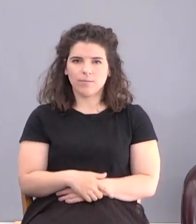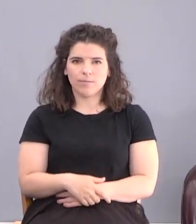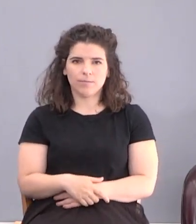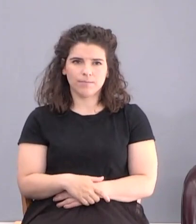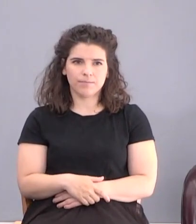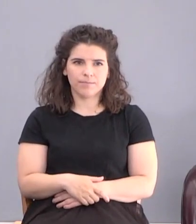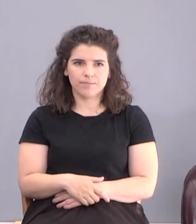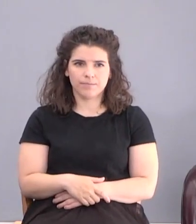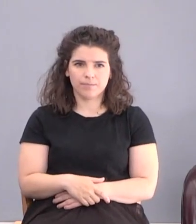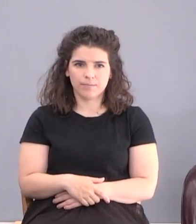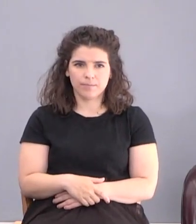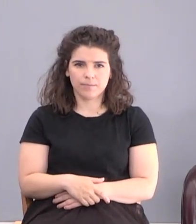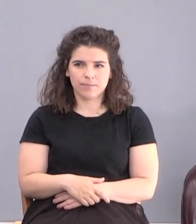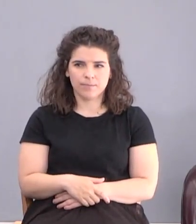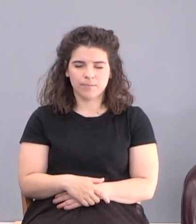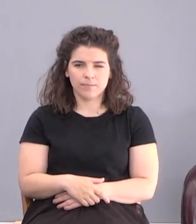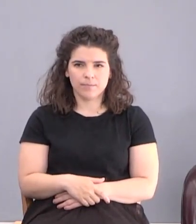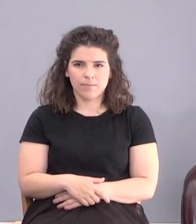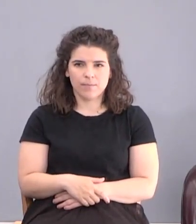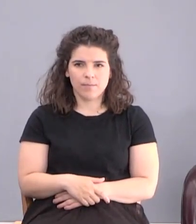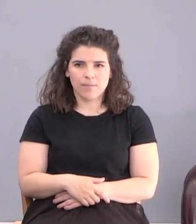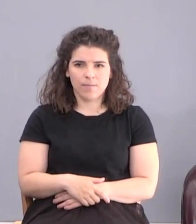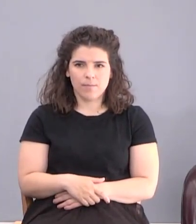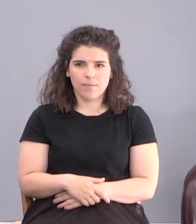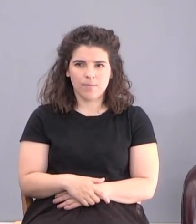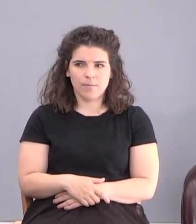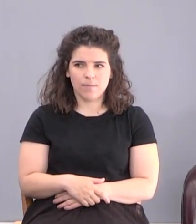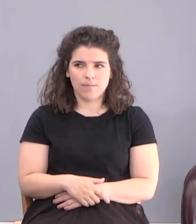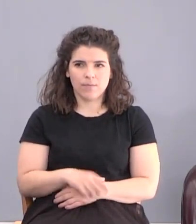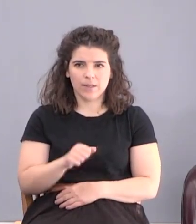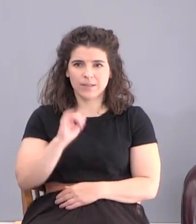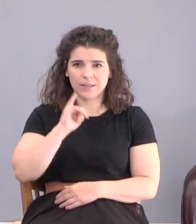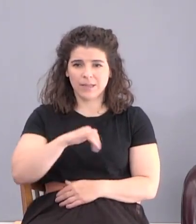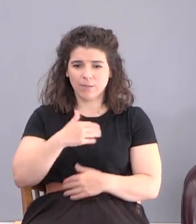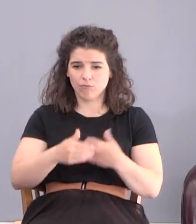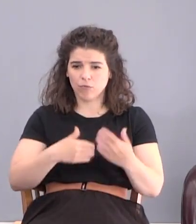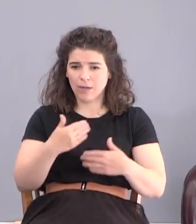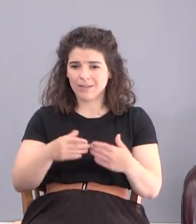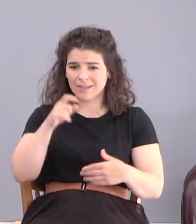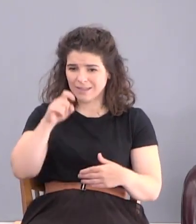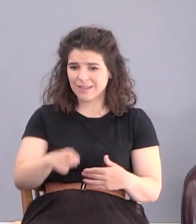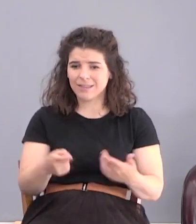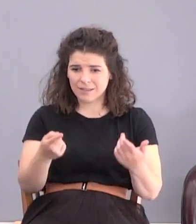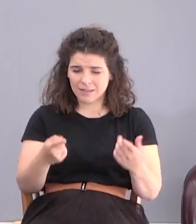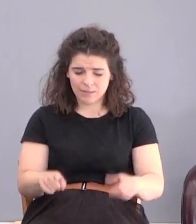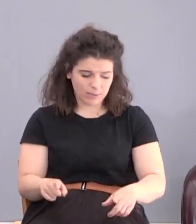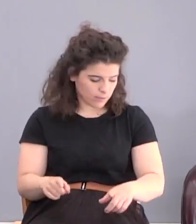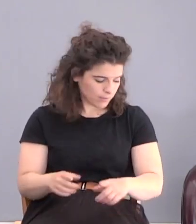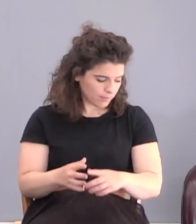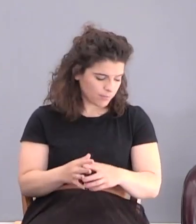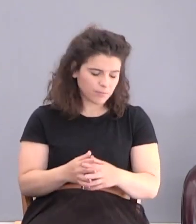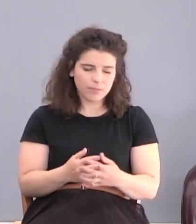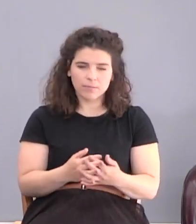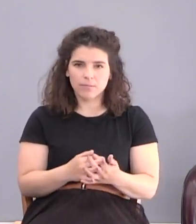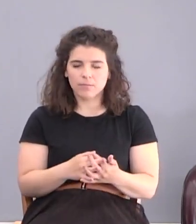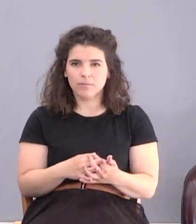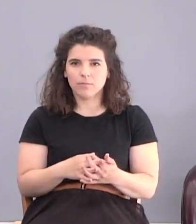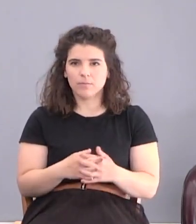Romans 8 and Galatians 5. This is that process that needs to take place.